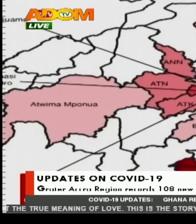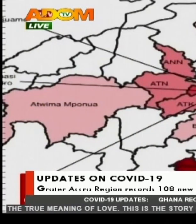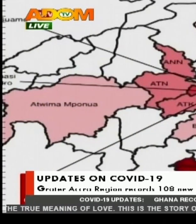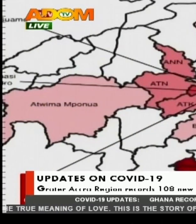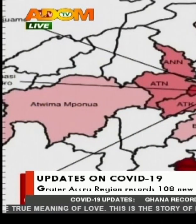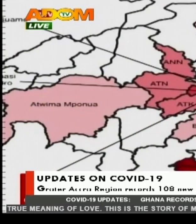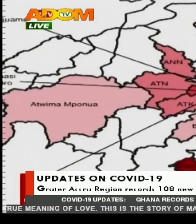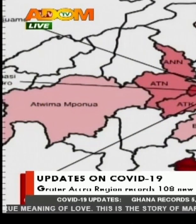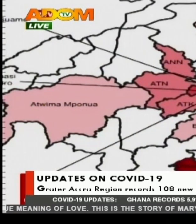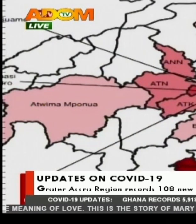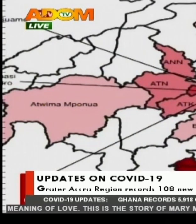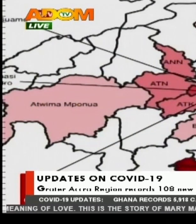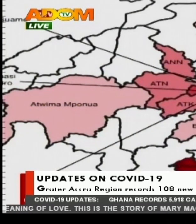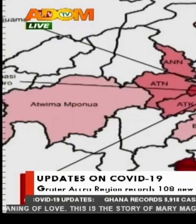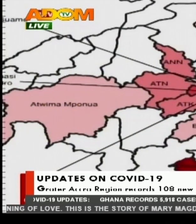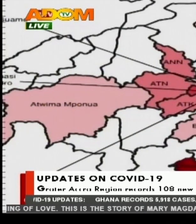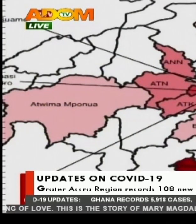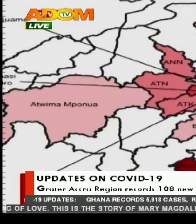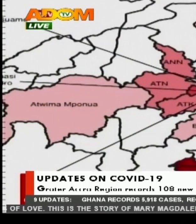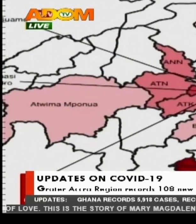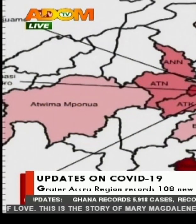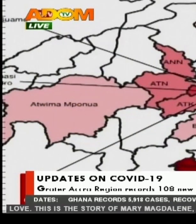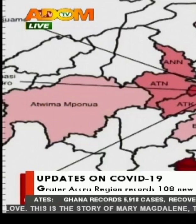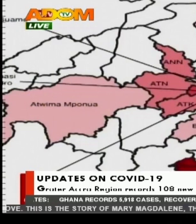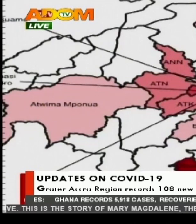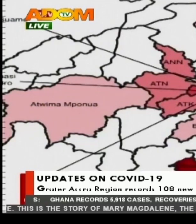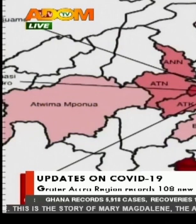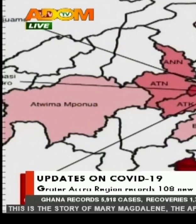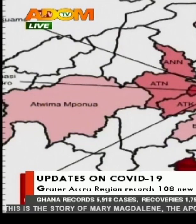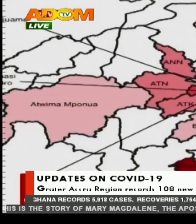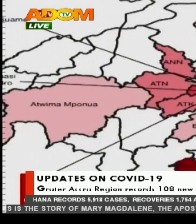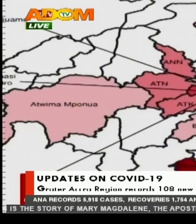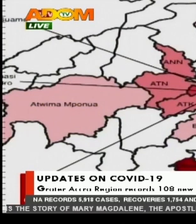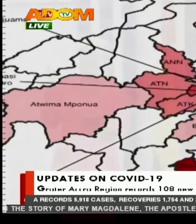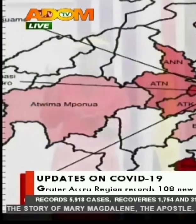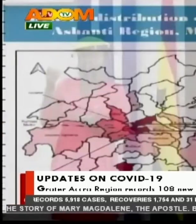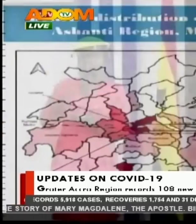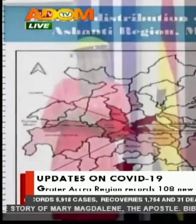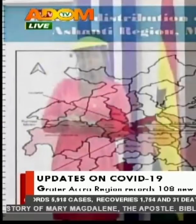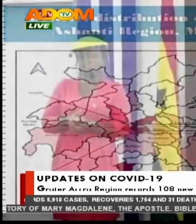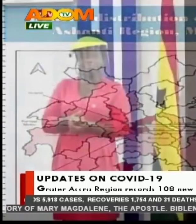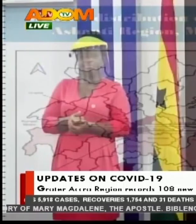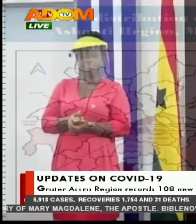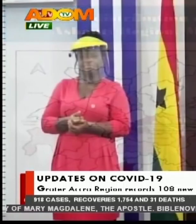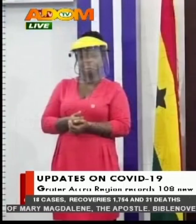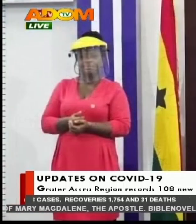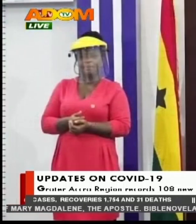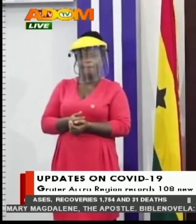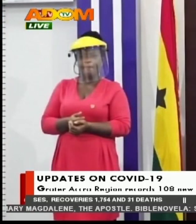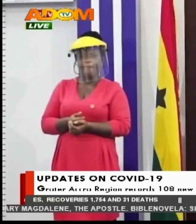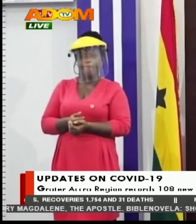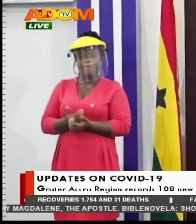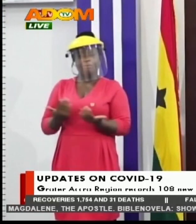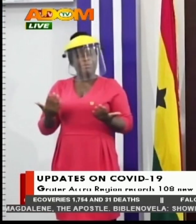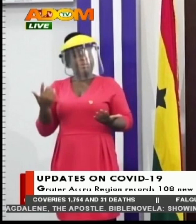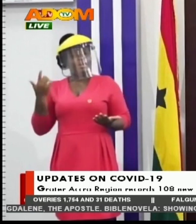say in Africa. The total case reported in Africa from the last time we checked showed about